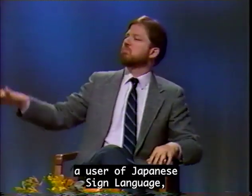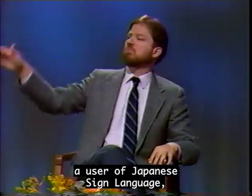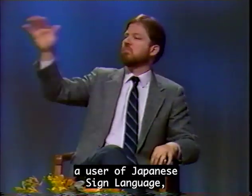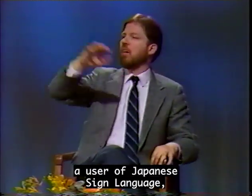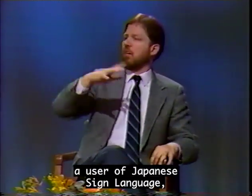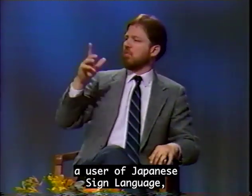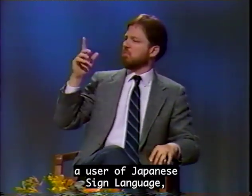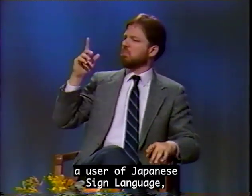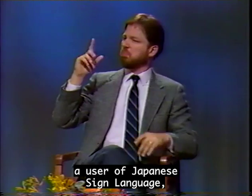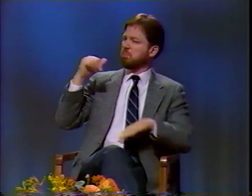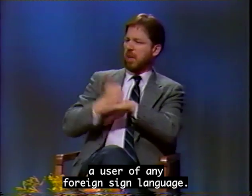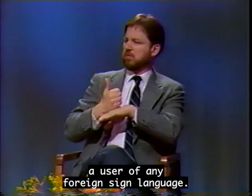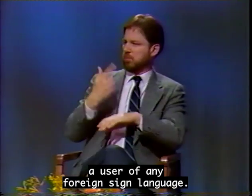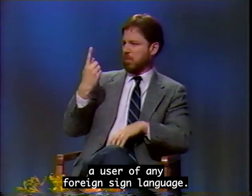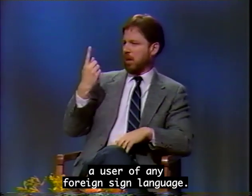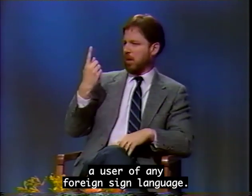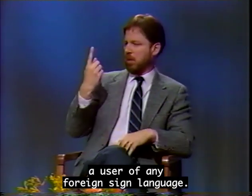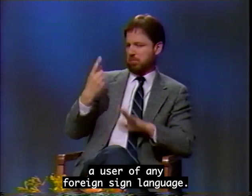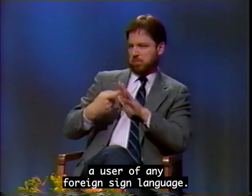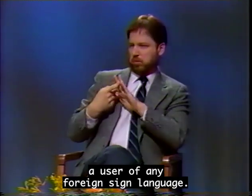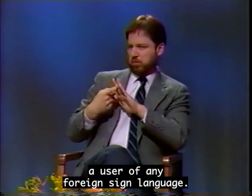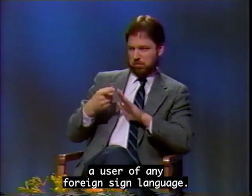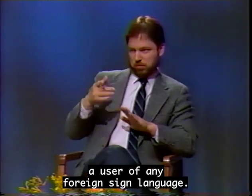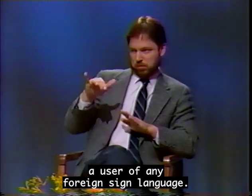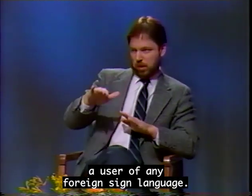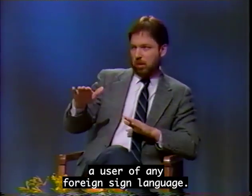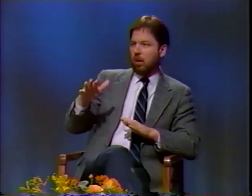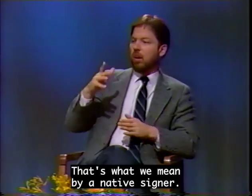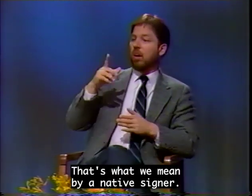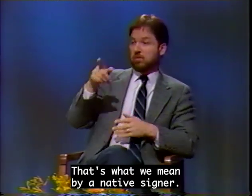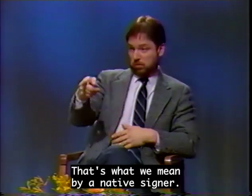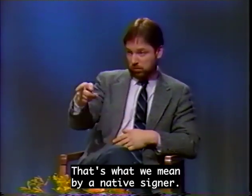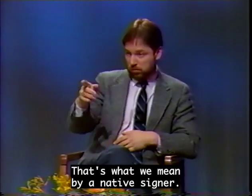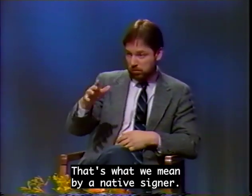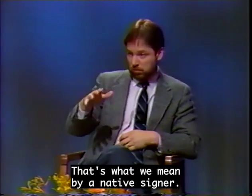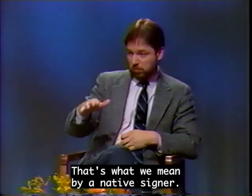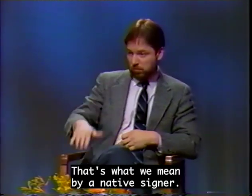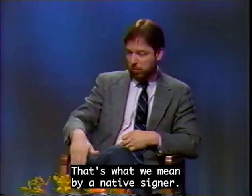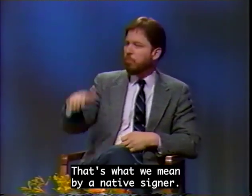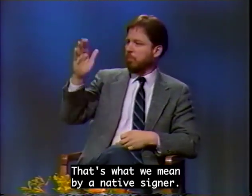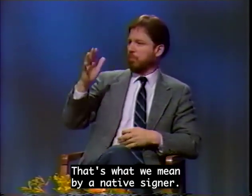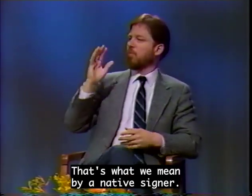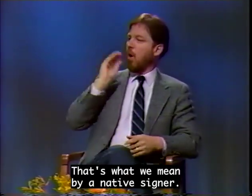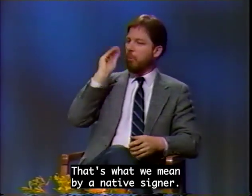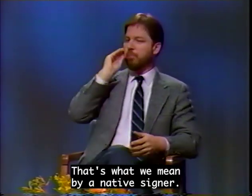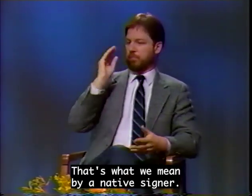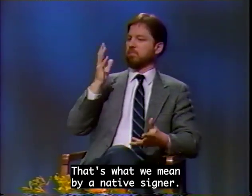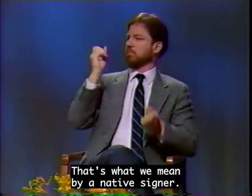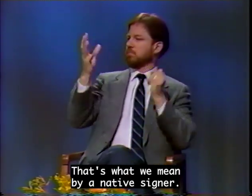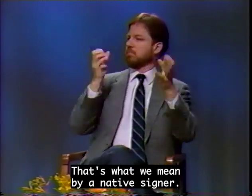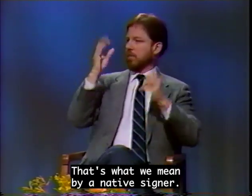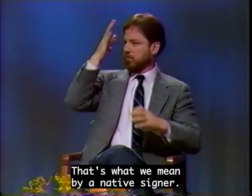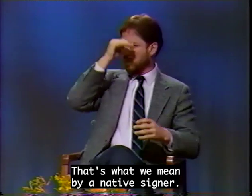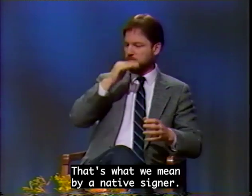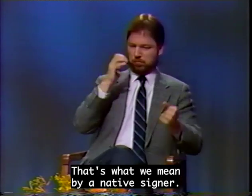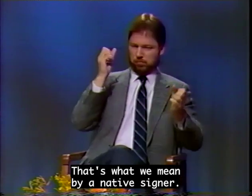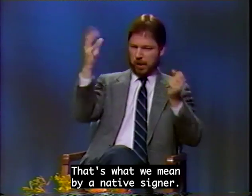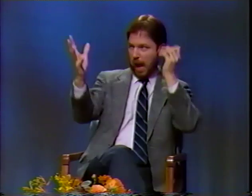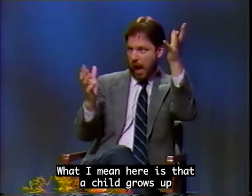user of Japanese Sign Language, a user of any foreign sign language. That's what we mean by a native signer.